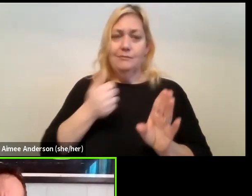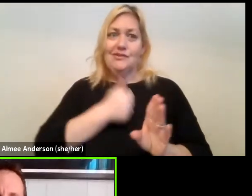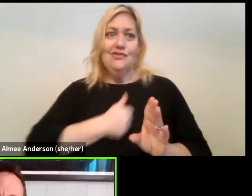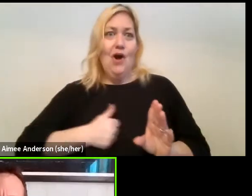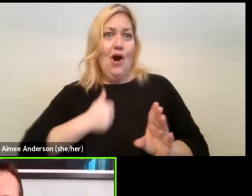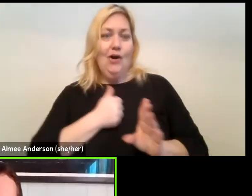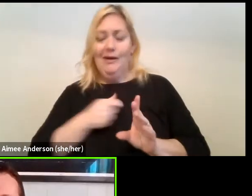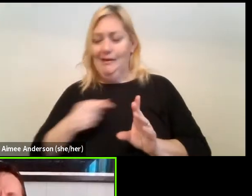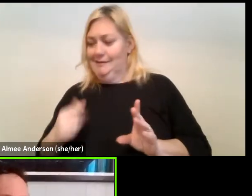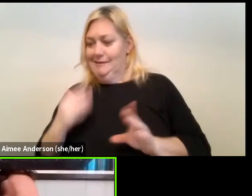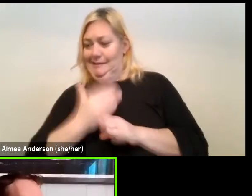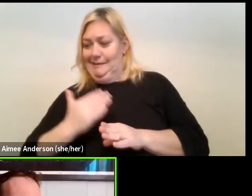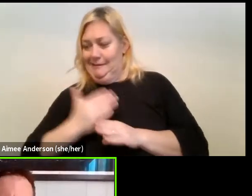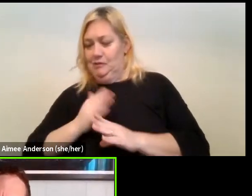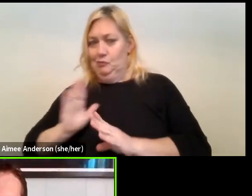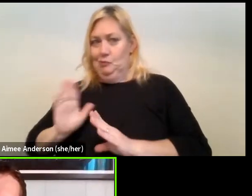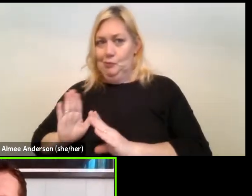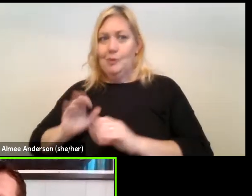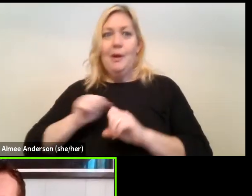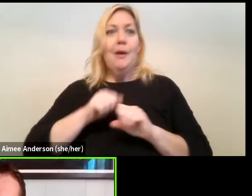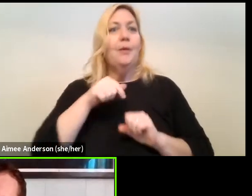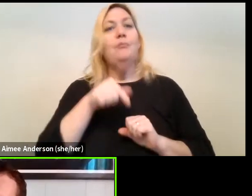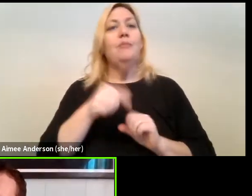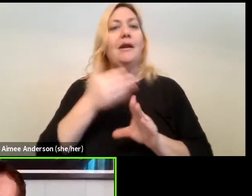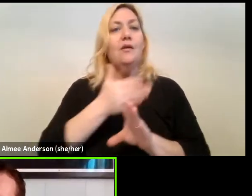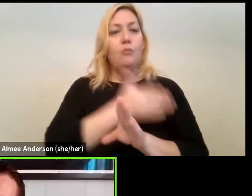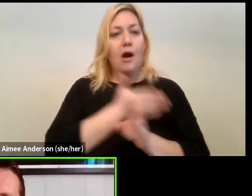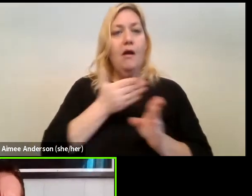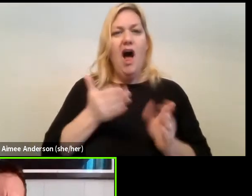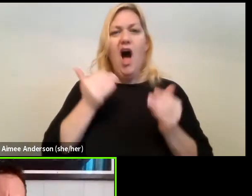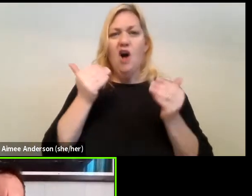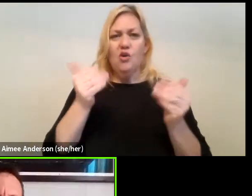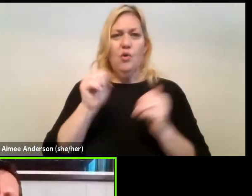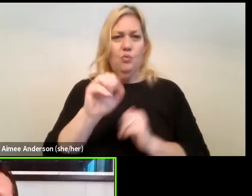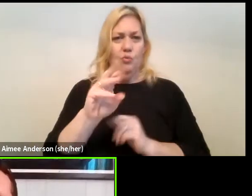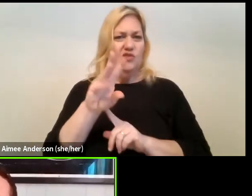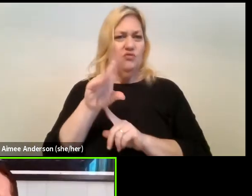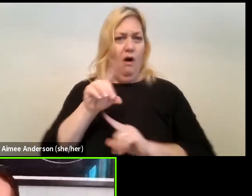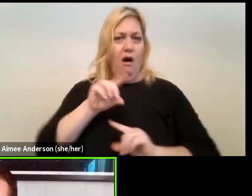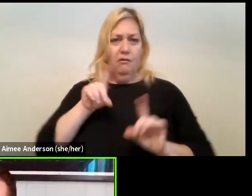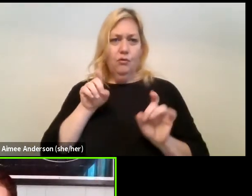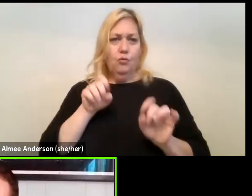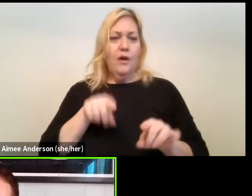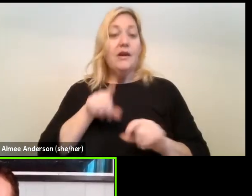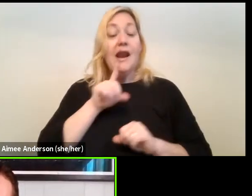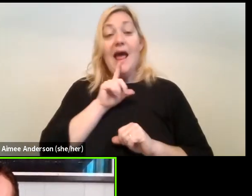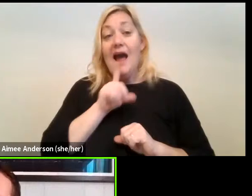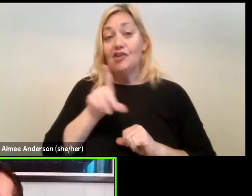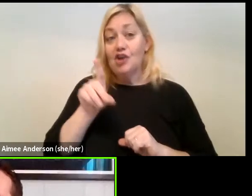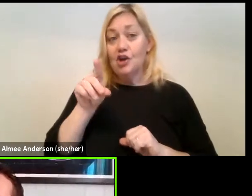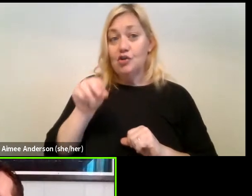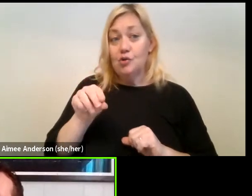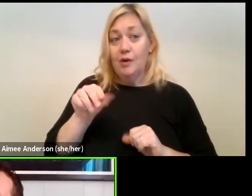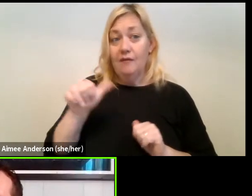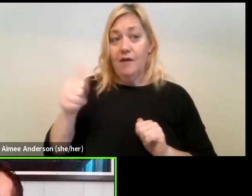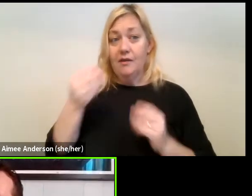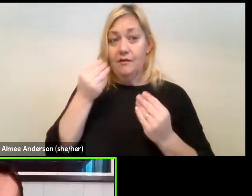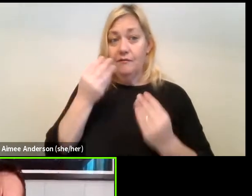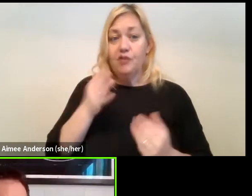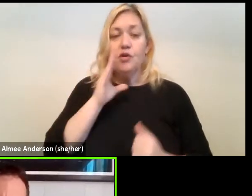I had a point of information about the prior item, but I'll go ahead and withdraw that. Actually, I do have a point of information. Will